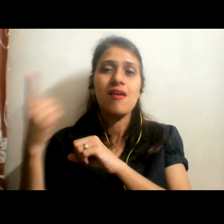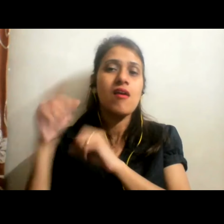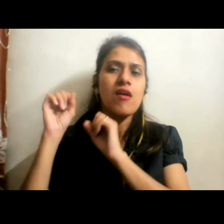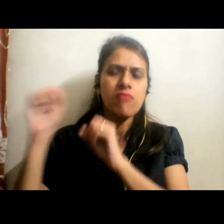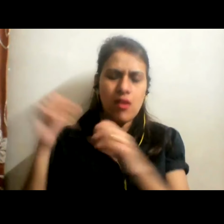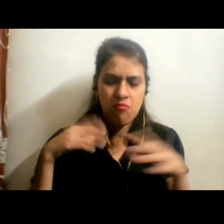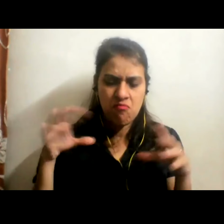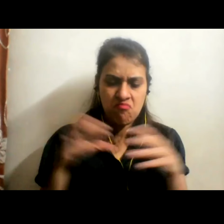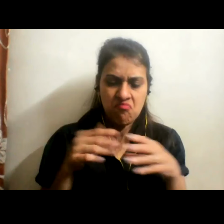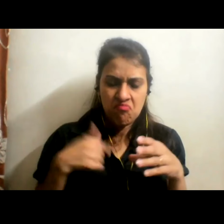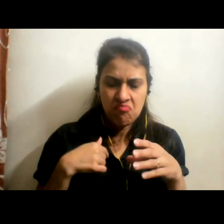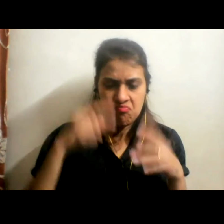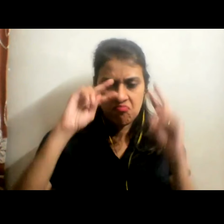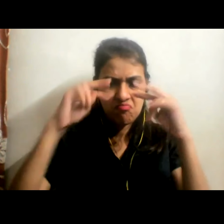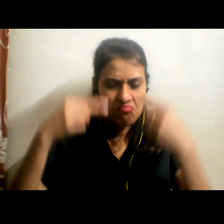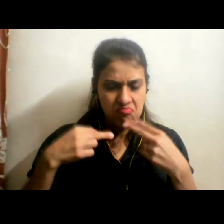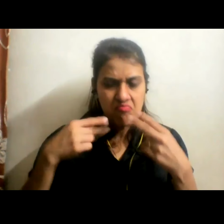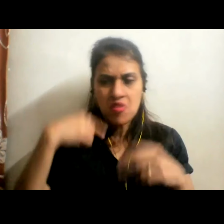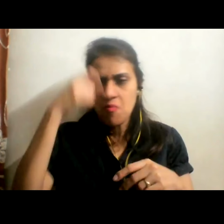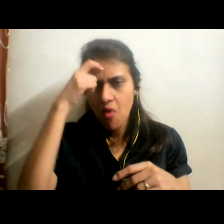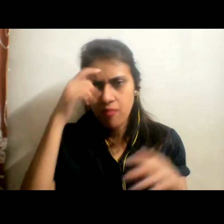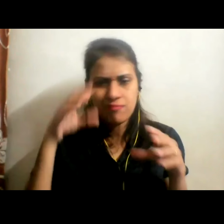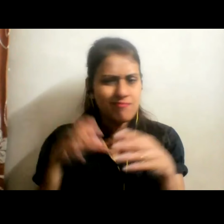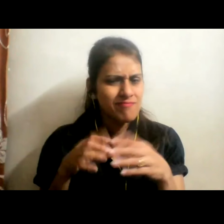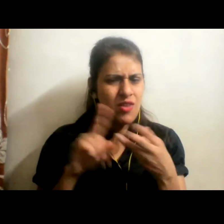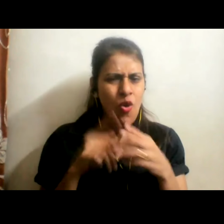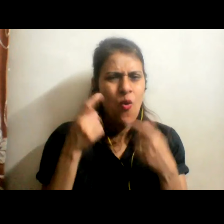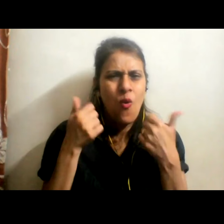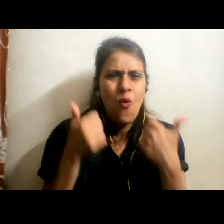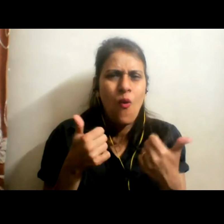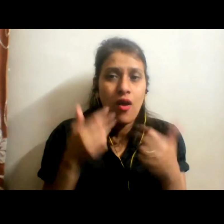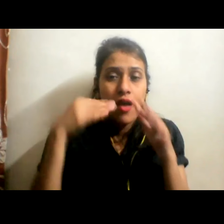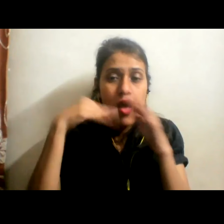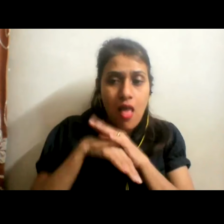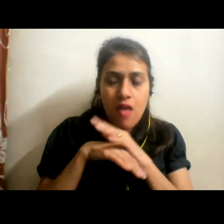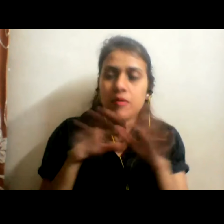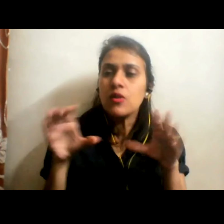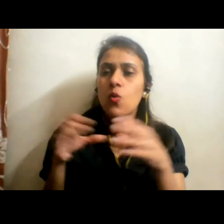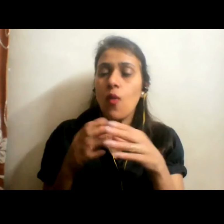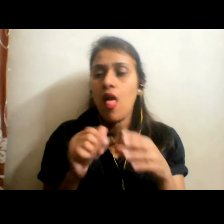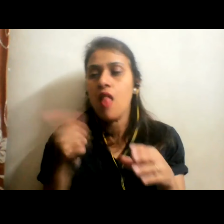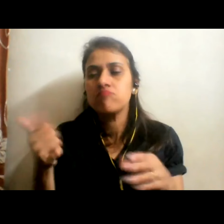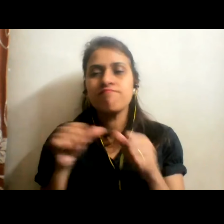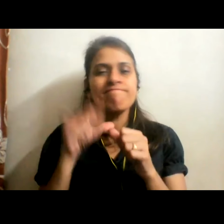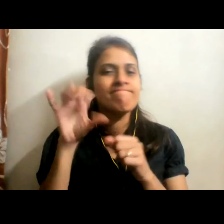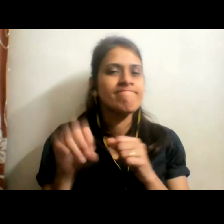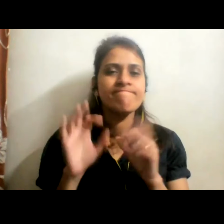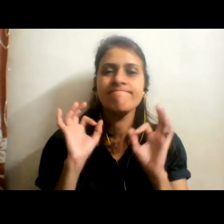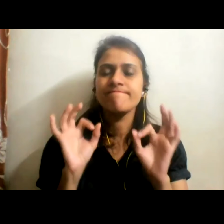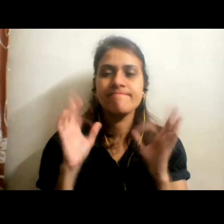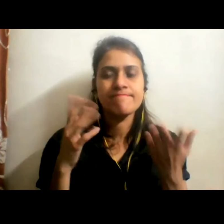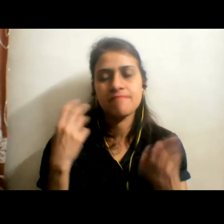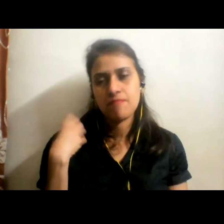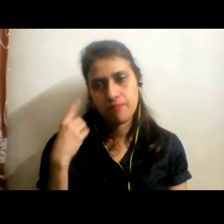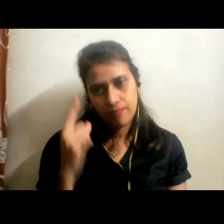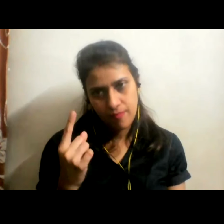marginalized. Maybe they do not feel so marginalized in the economic sense, but they feel marginalized in terms of access to public places and stuff